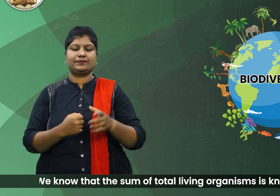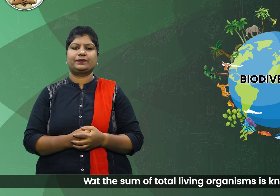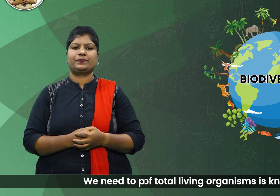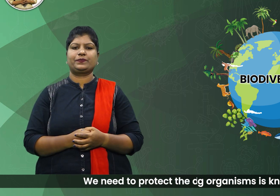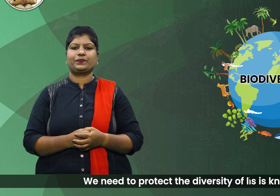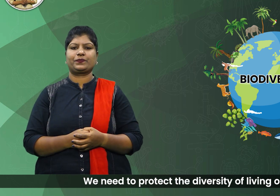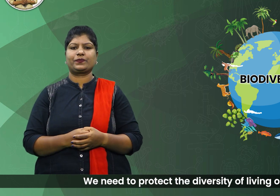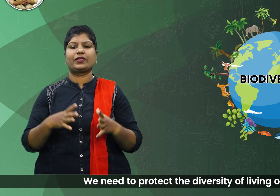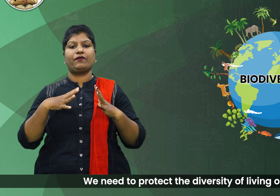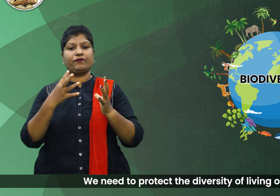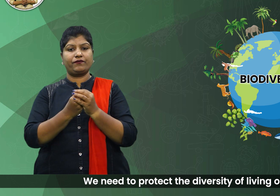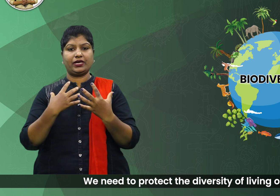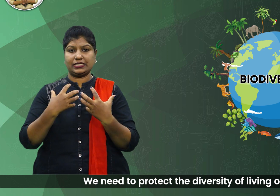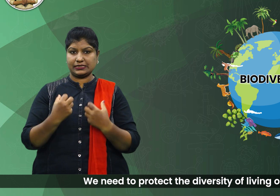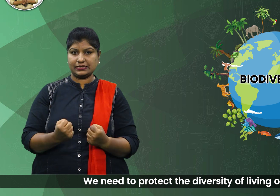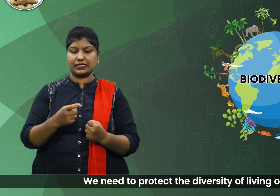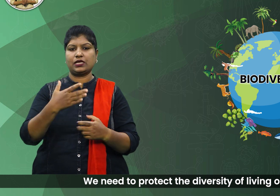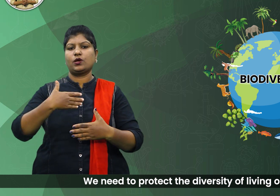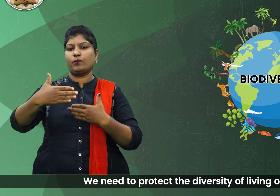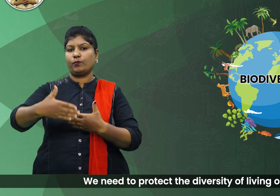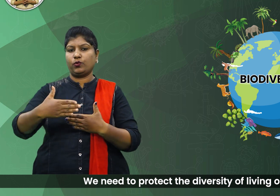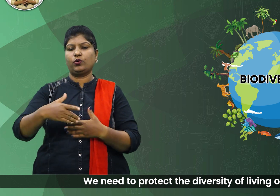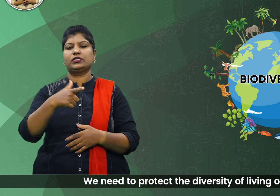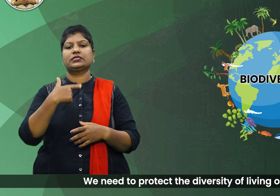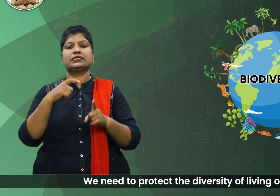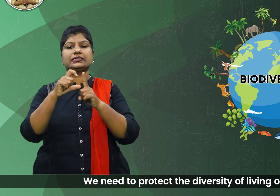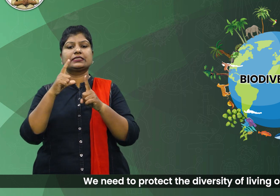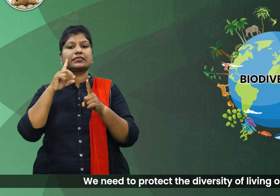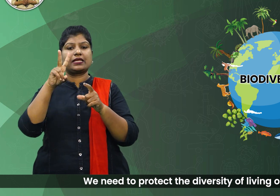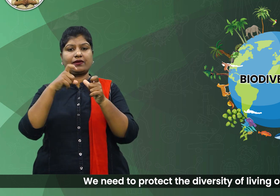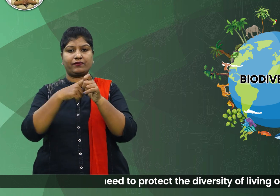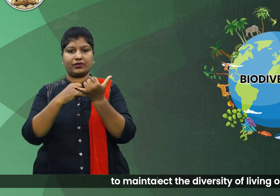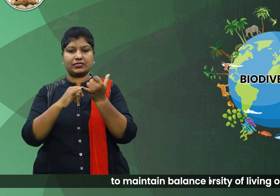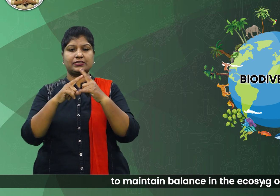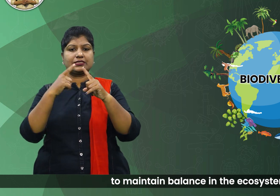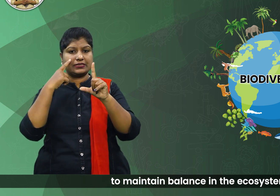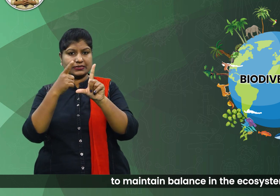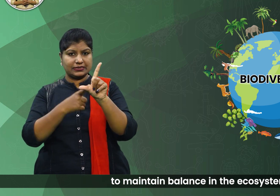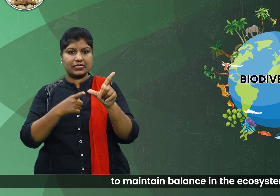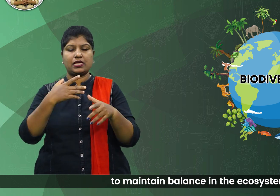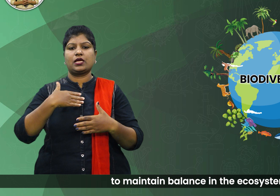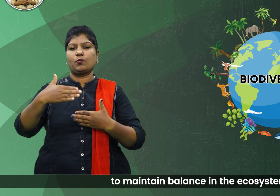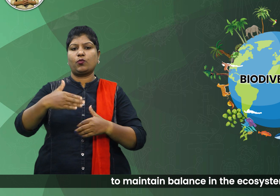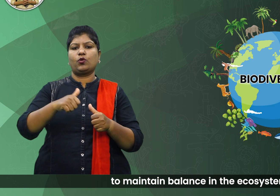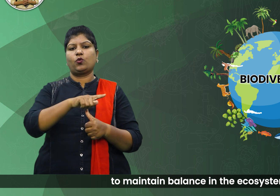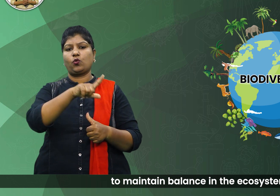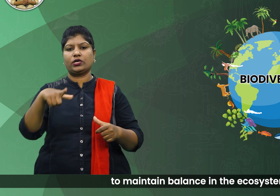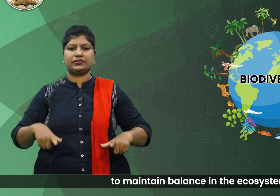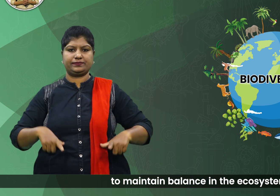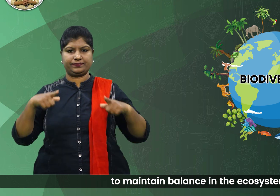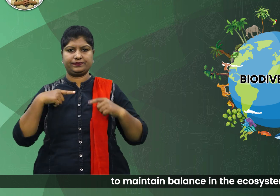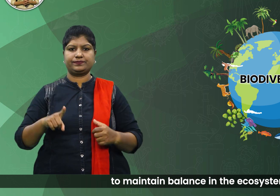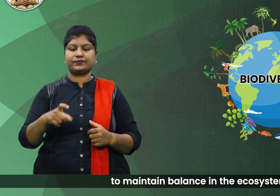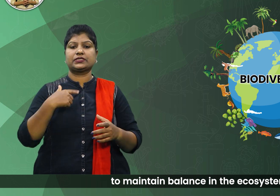We need to protect the diversity of living organisms to maintain balance in the